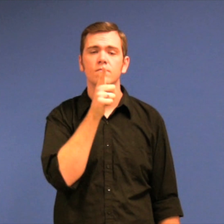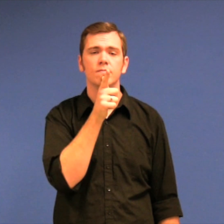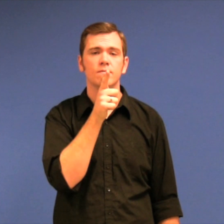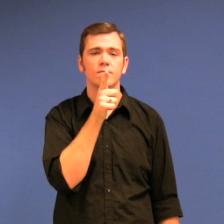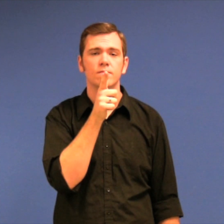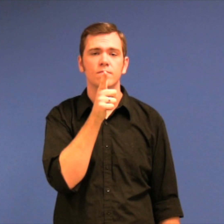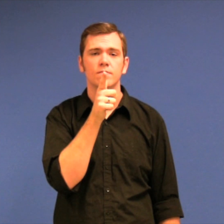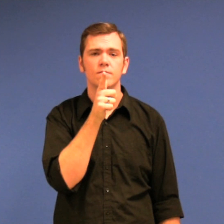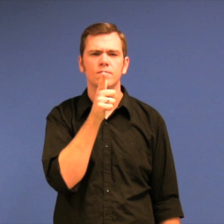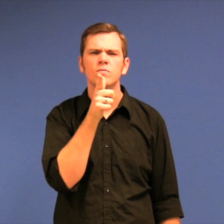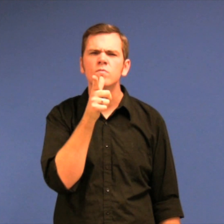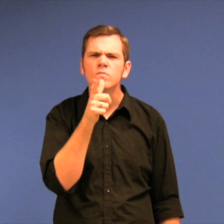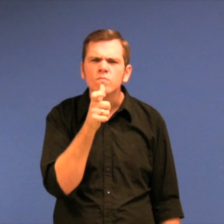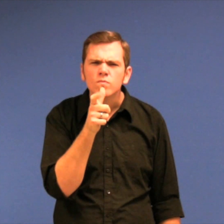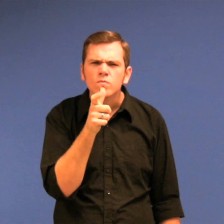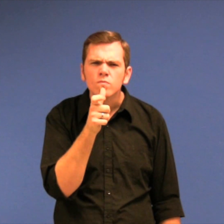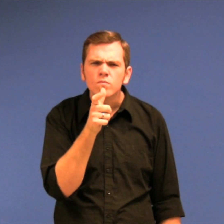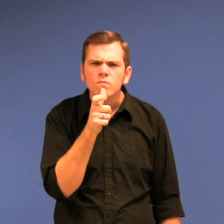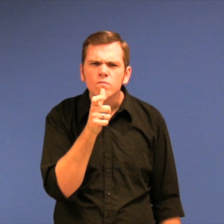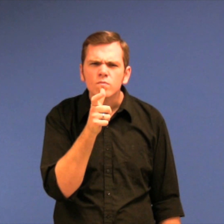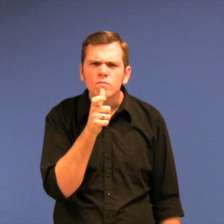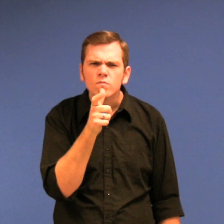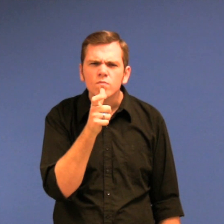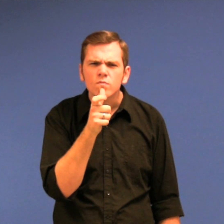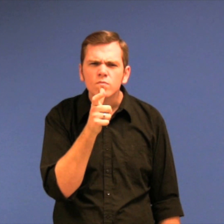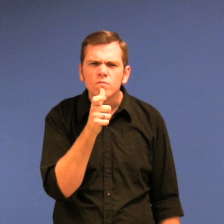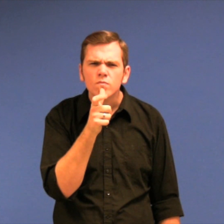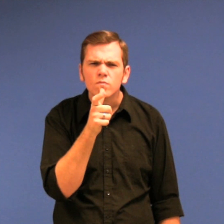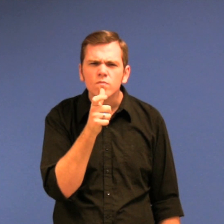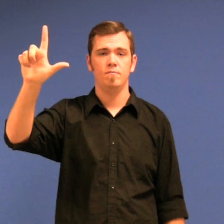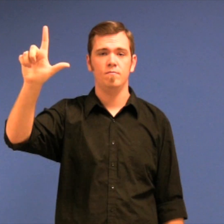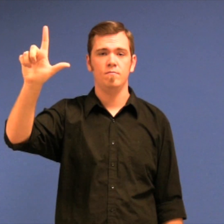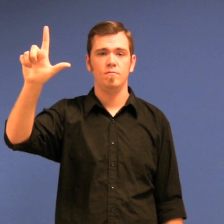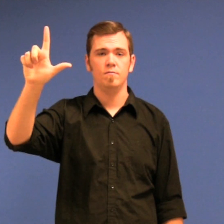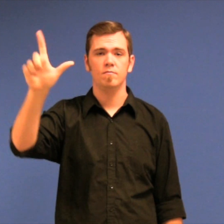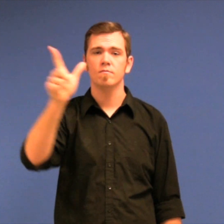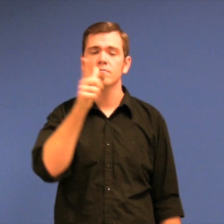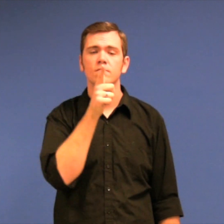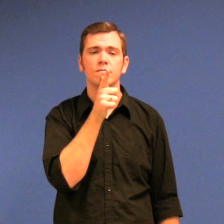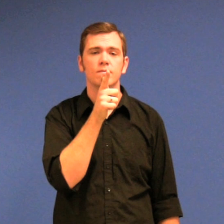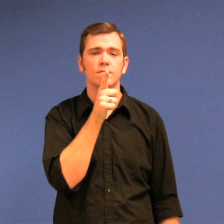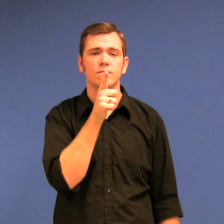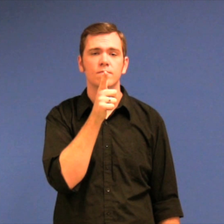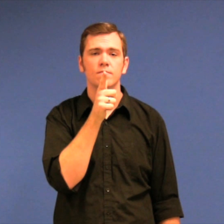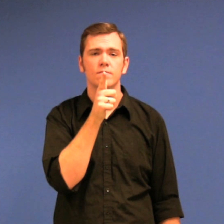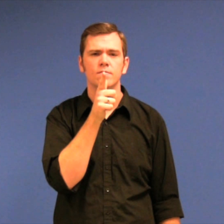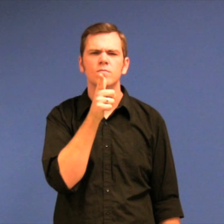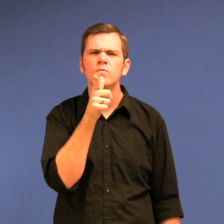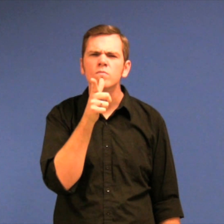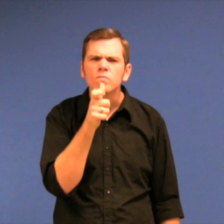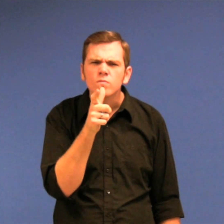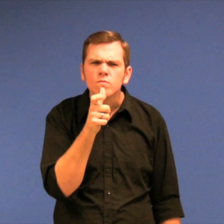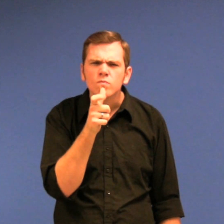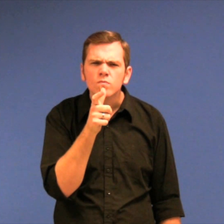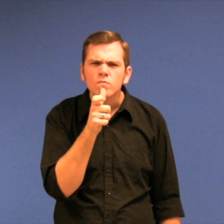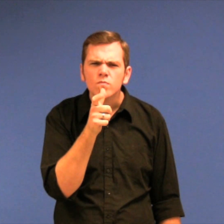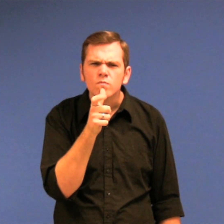is an L hand on your chin, and it's who. Let's do that one again. Who.